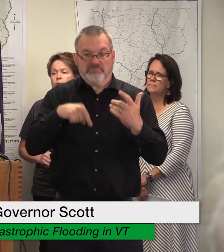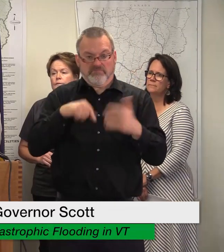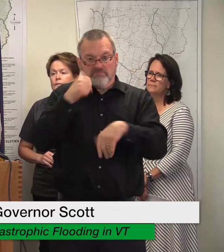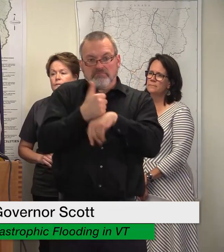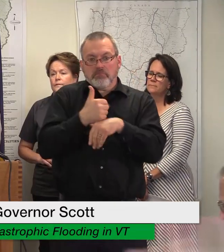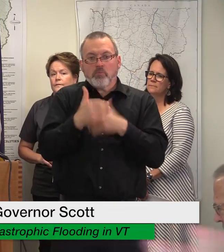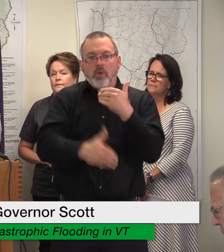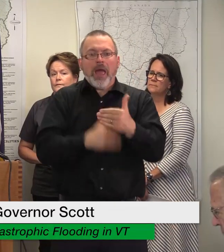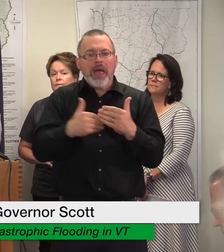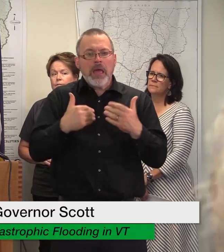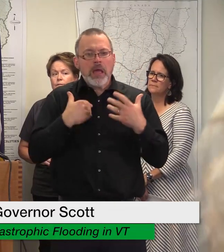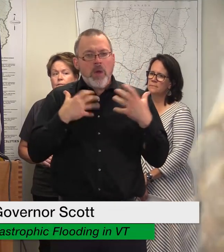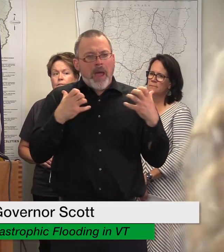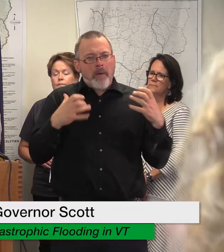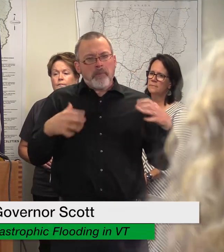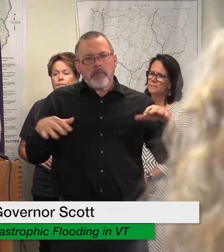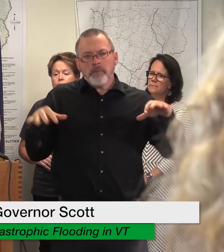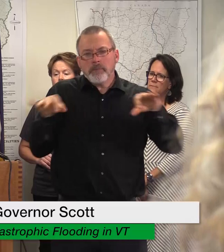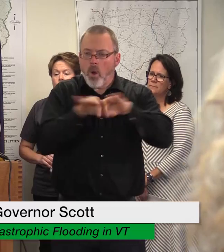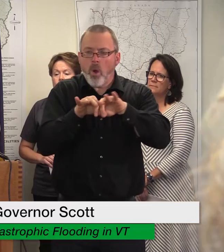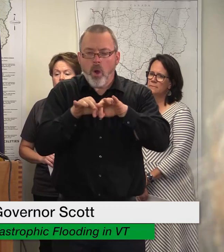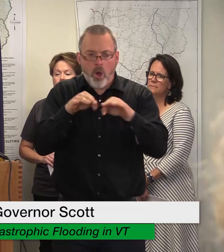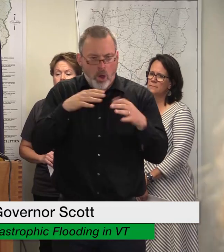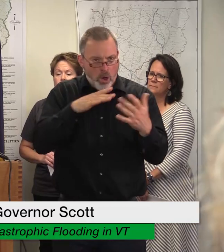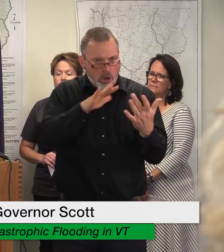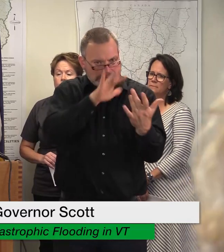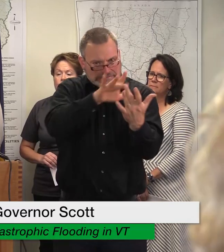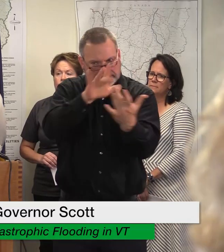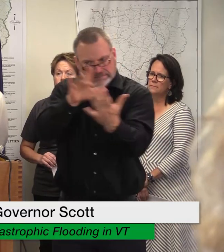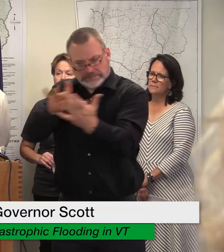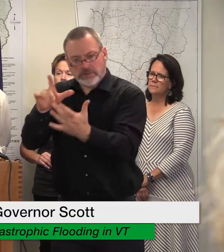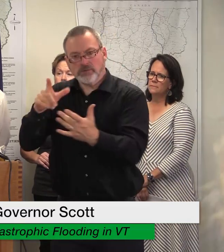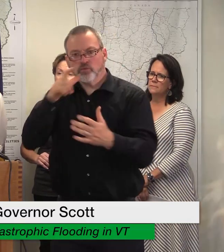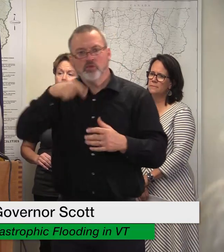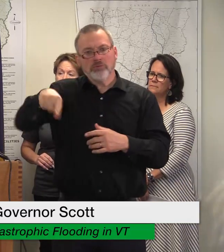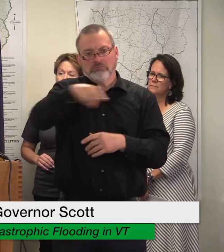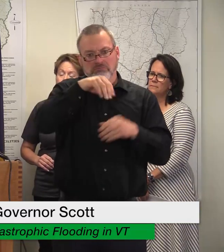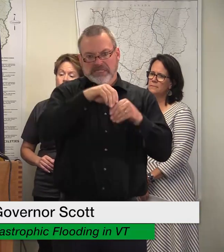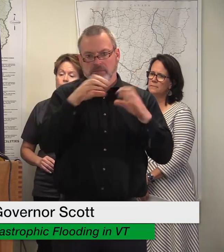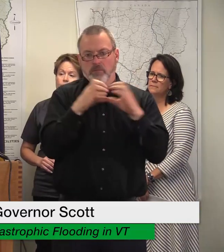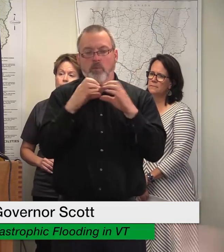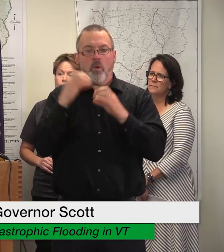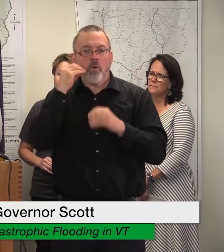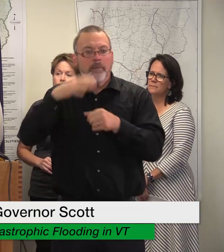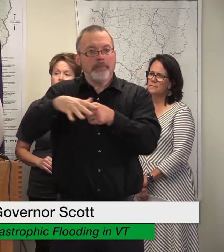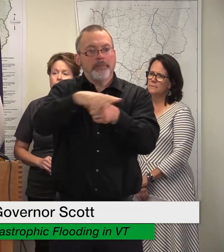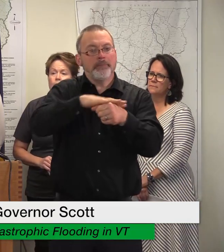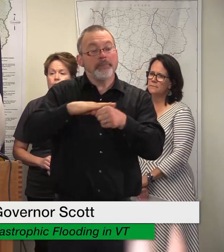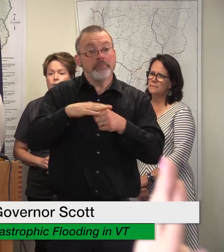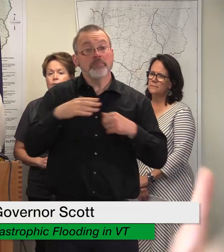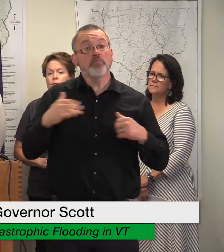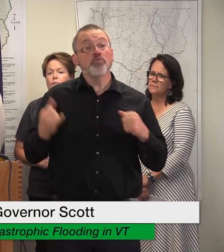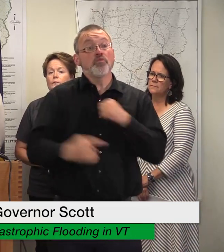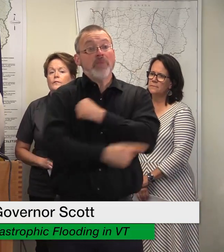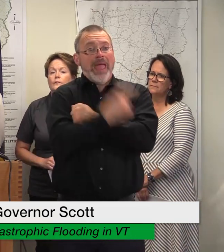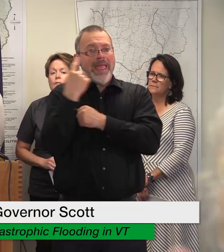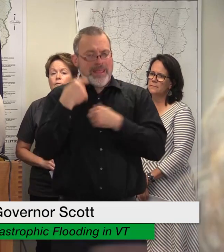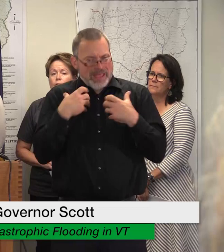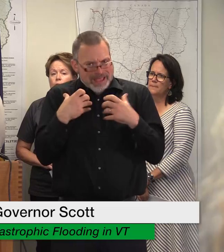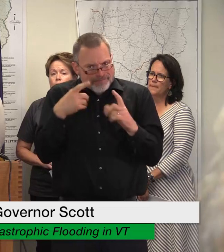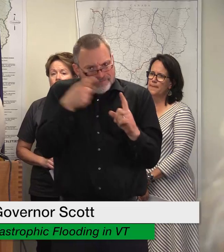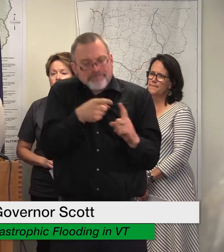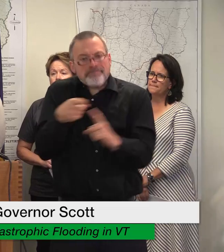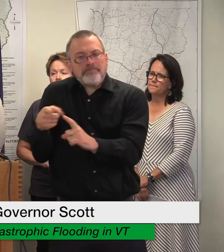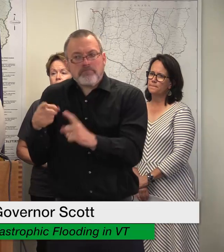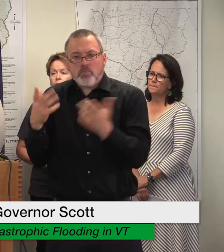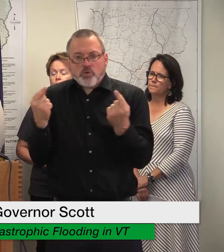message is reaching everyone who may be impacted. So we'll share this information with you today and hope you'll spread the word. If